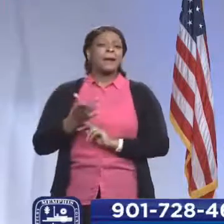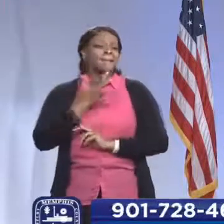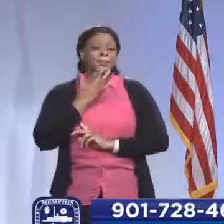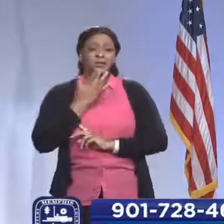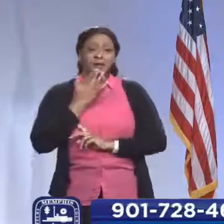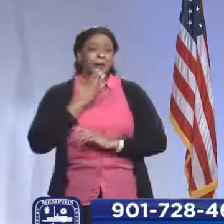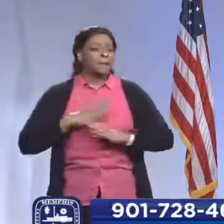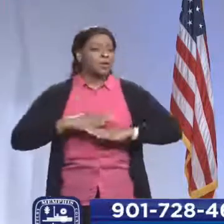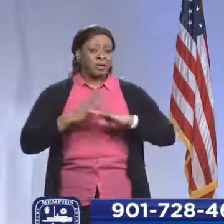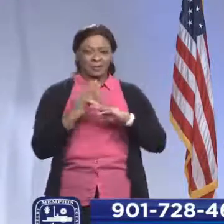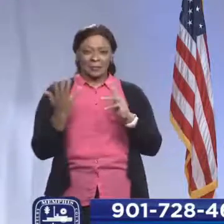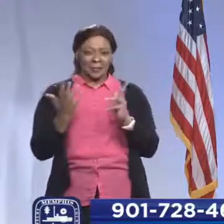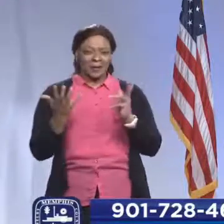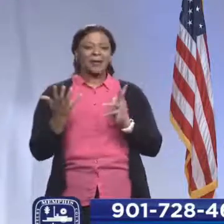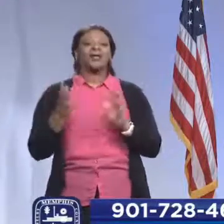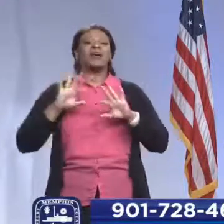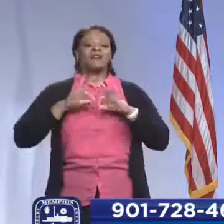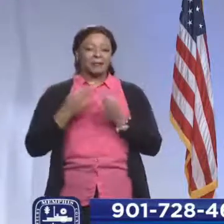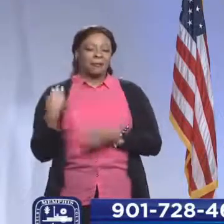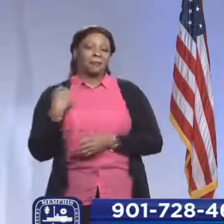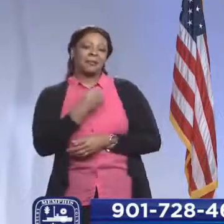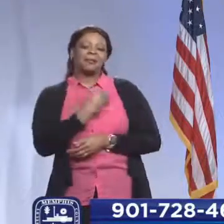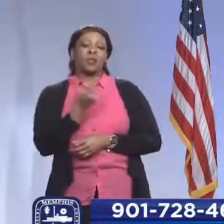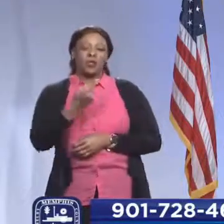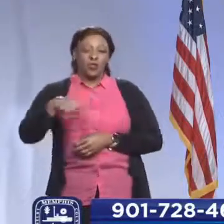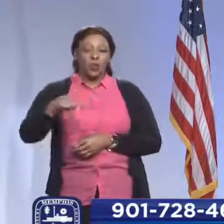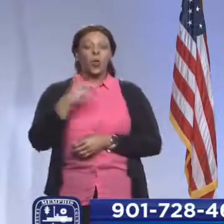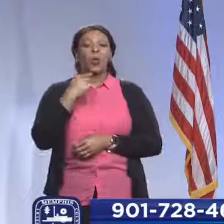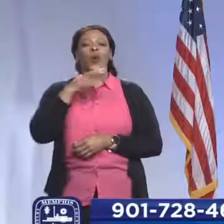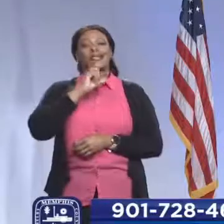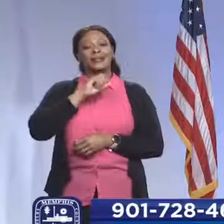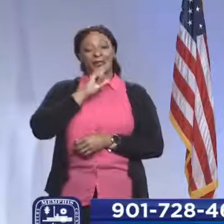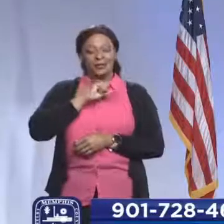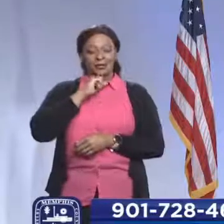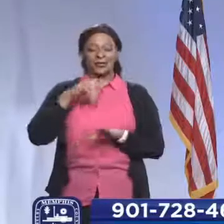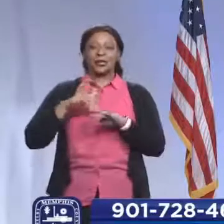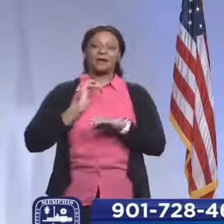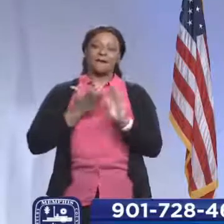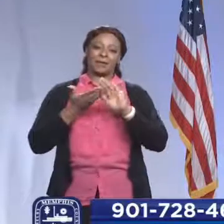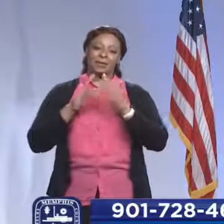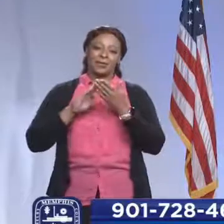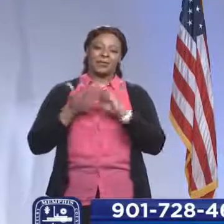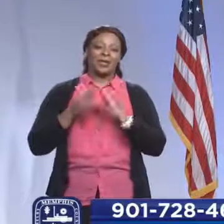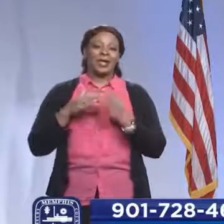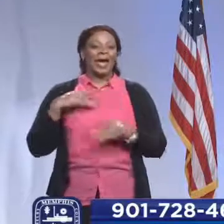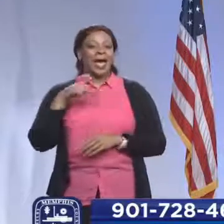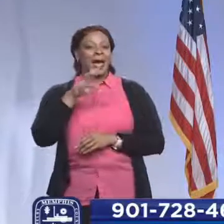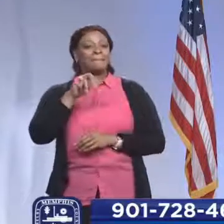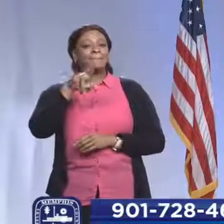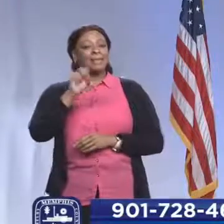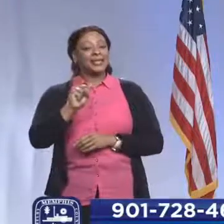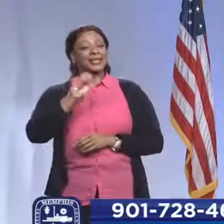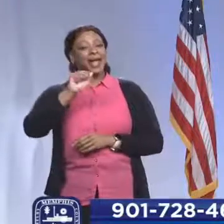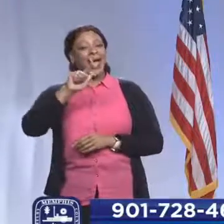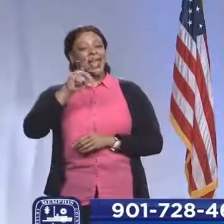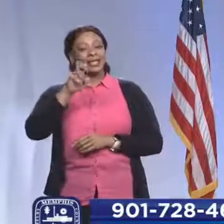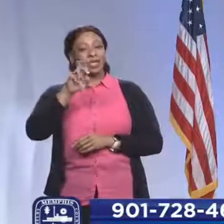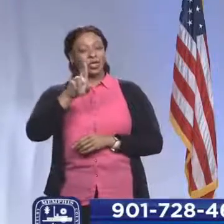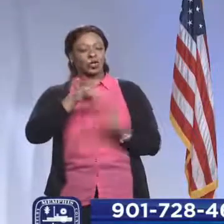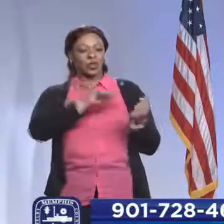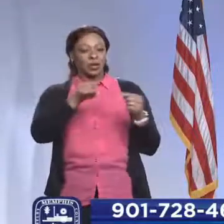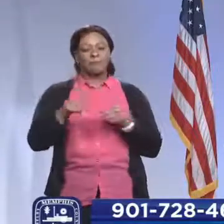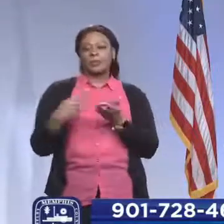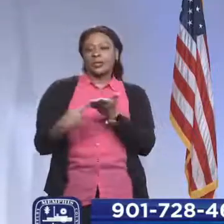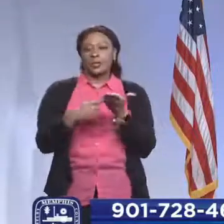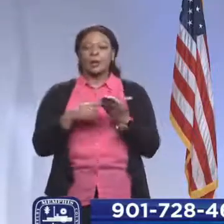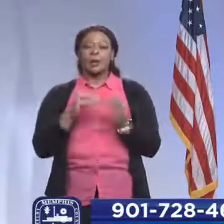particularly protecting our family members and those who are seniors in our community. I've asked Ms. Alexander to join us. She's going to talk about restaurants,